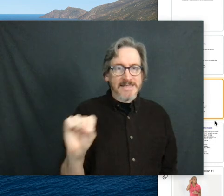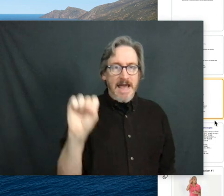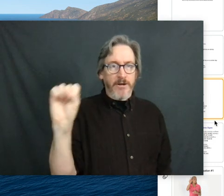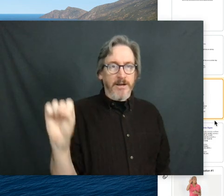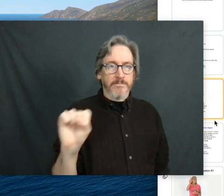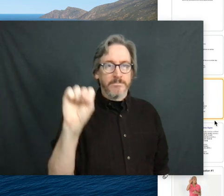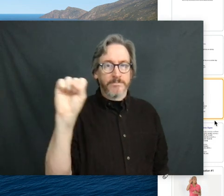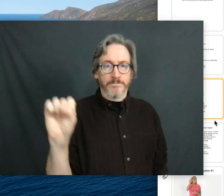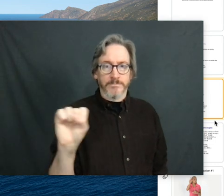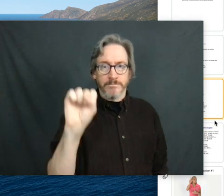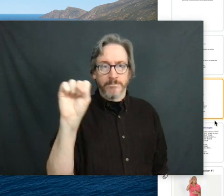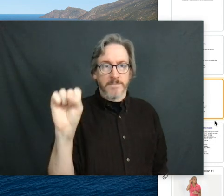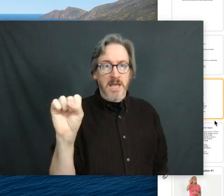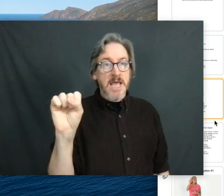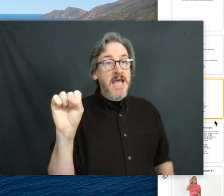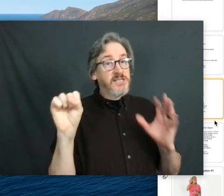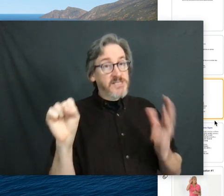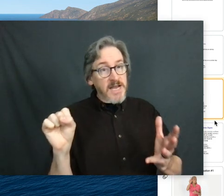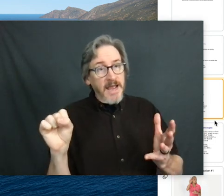Saturday.